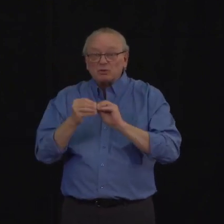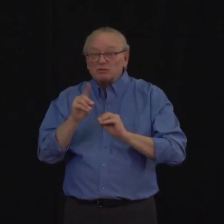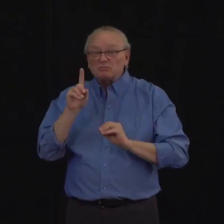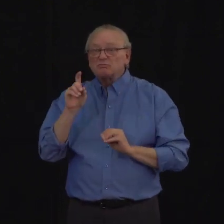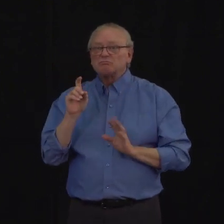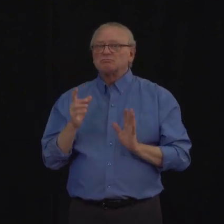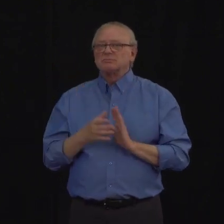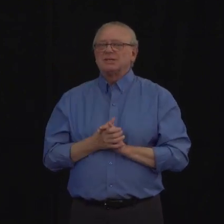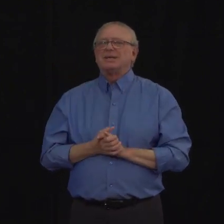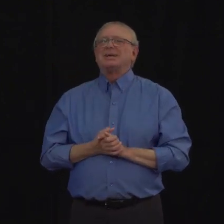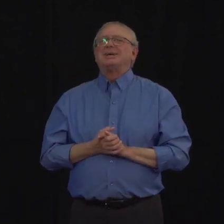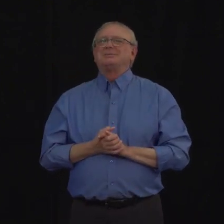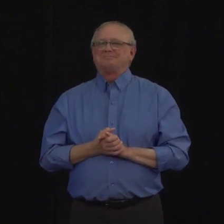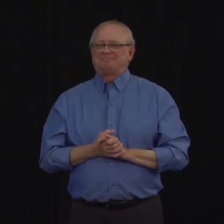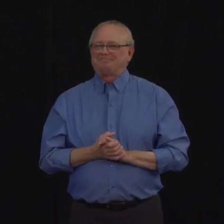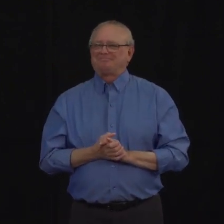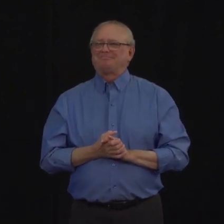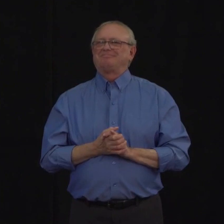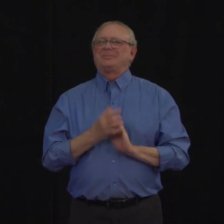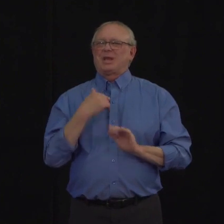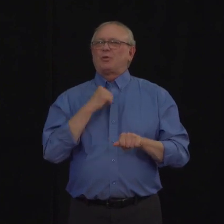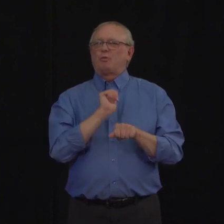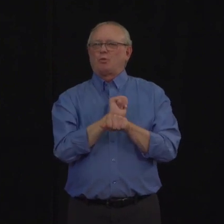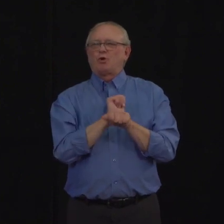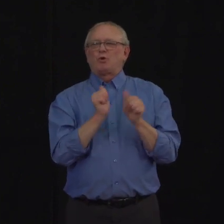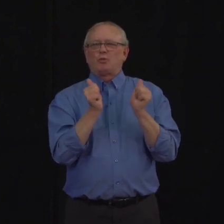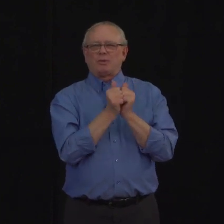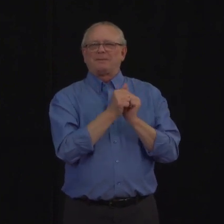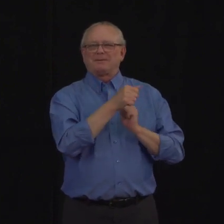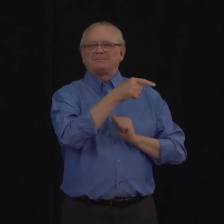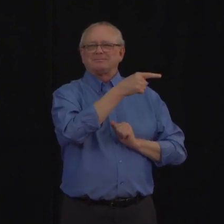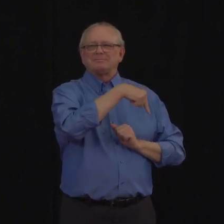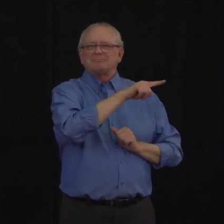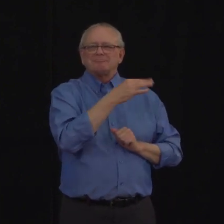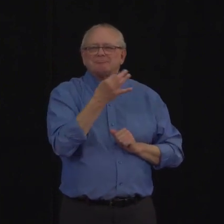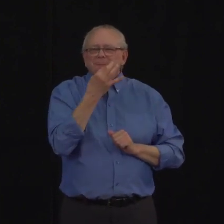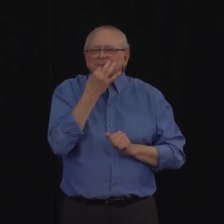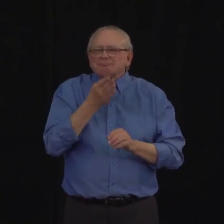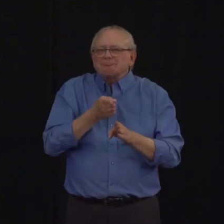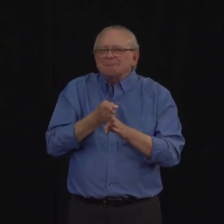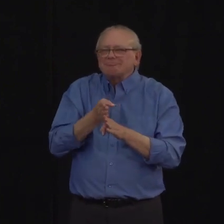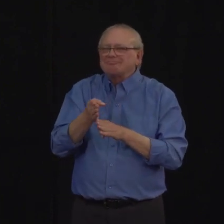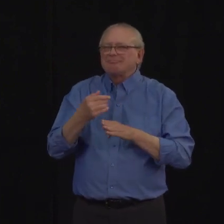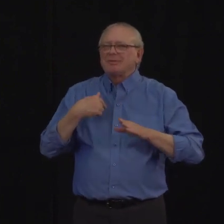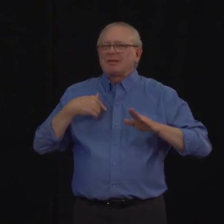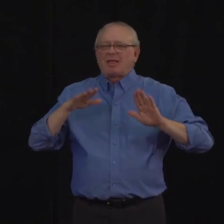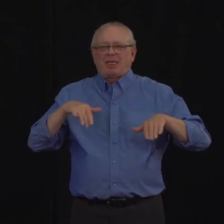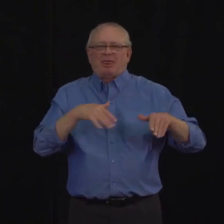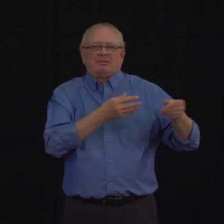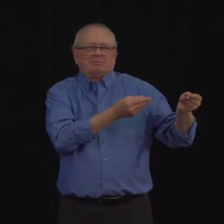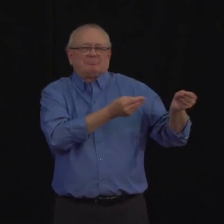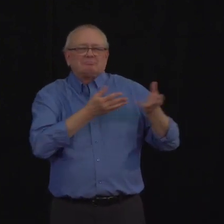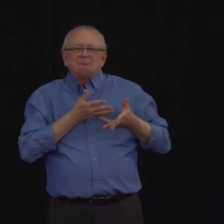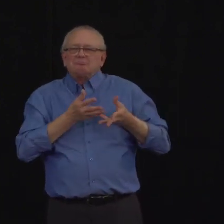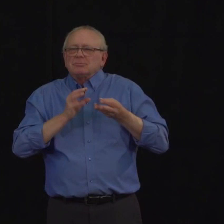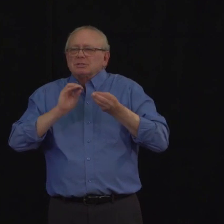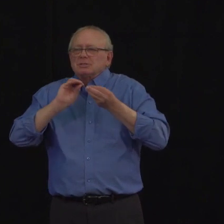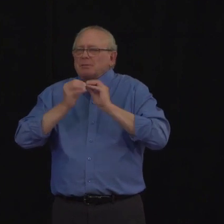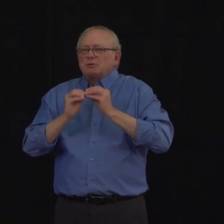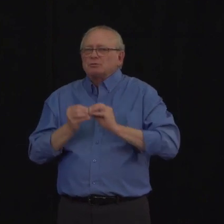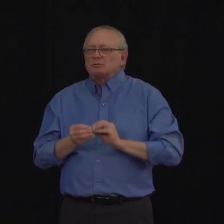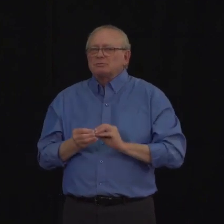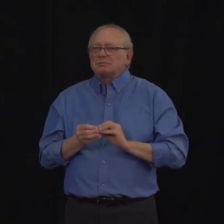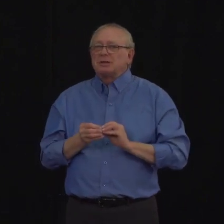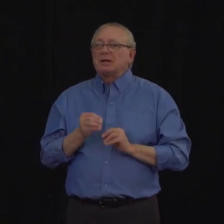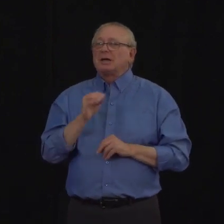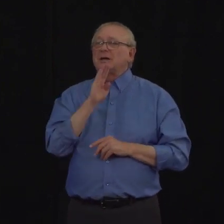April data, and that's something that we're waiting for because we have observed what BC has reported with great interest,